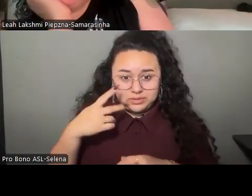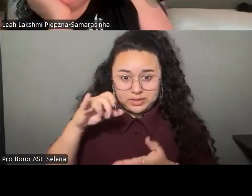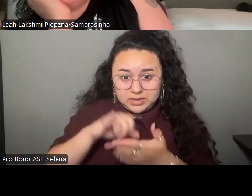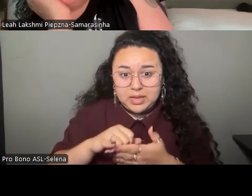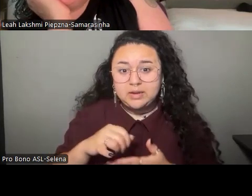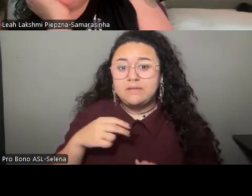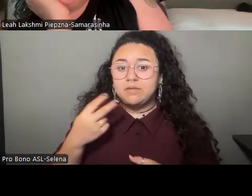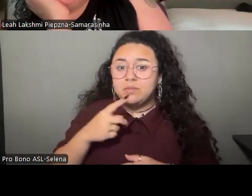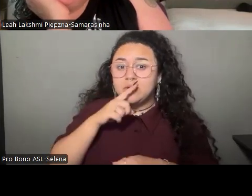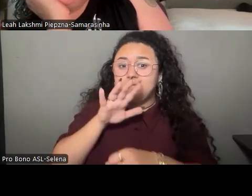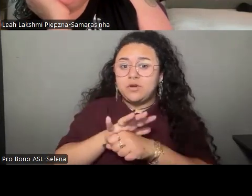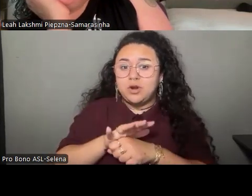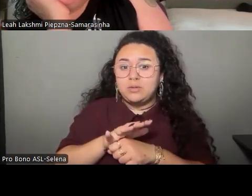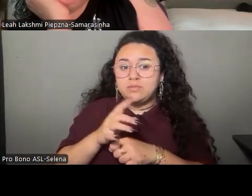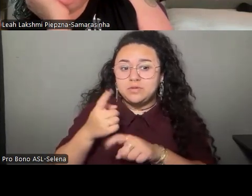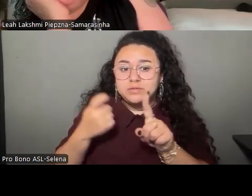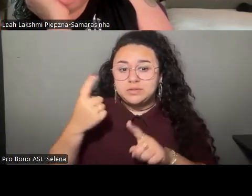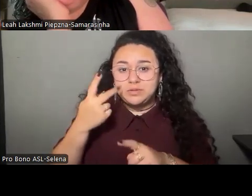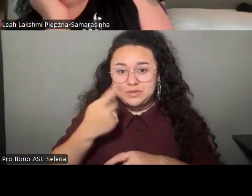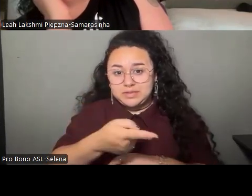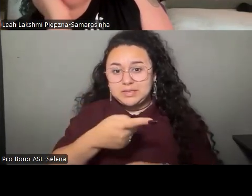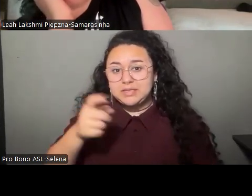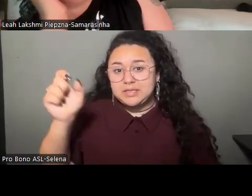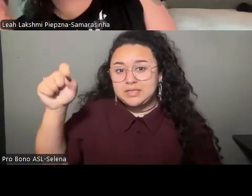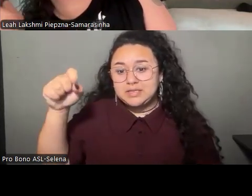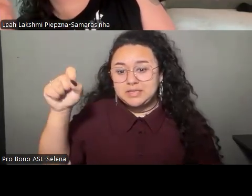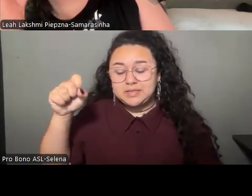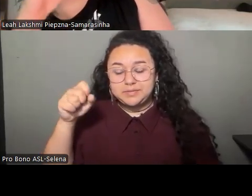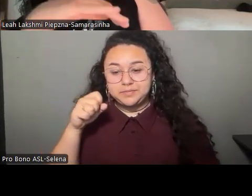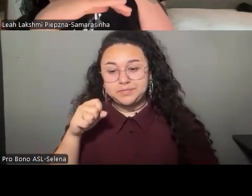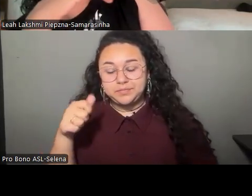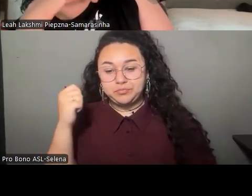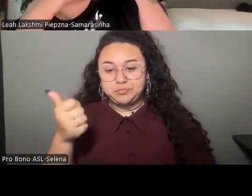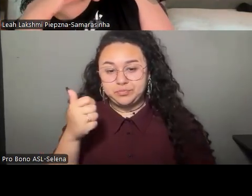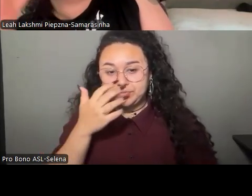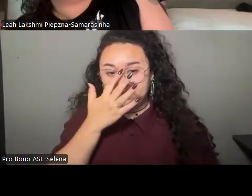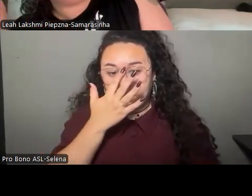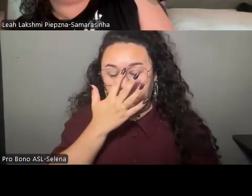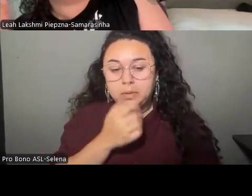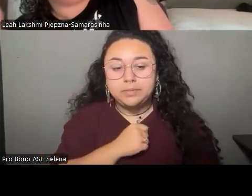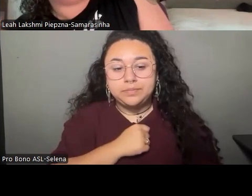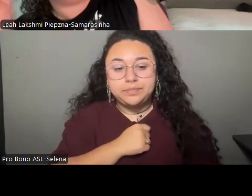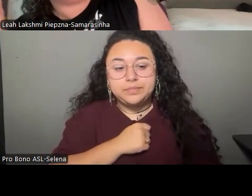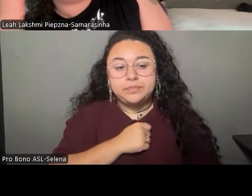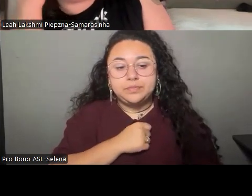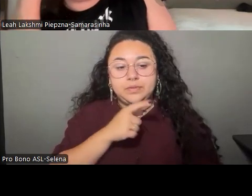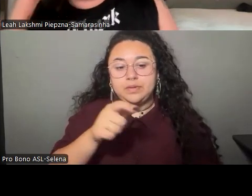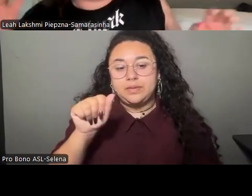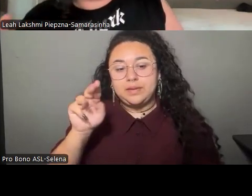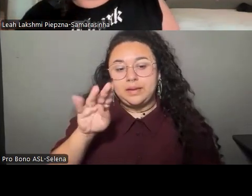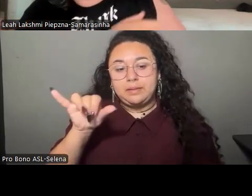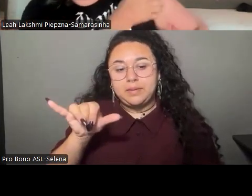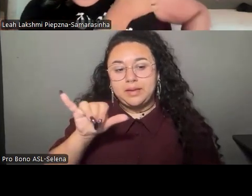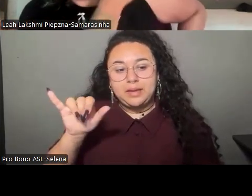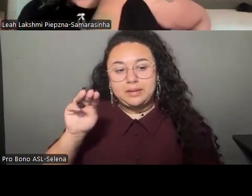somebody or an audio from somebody? Yes, we can see Okay. it. Okay, so this is just a quick aside, which was when Amy and Moya approached me and were like, we